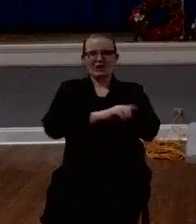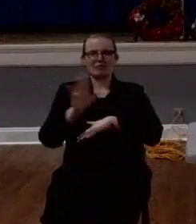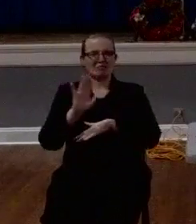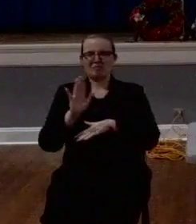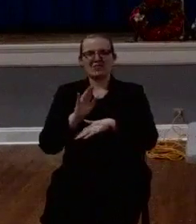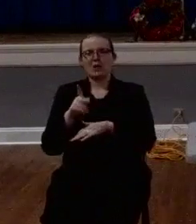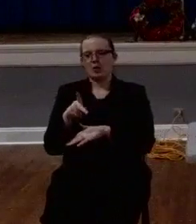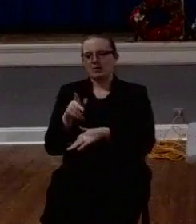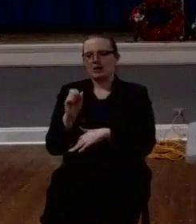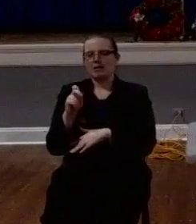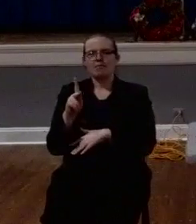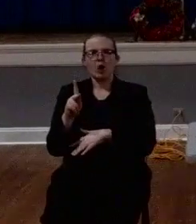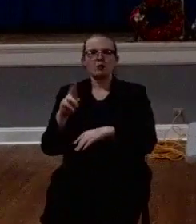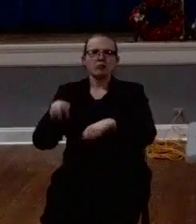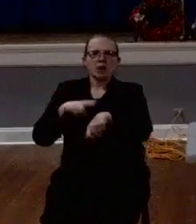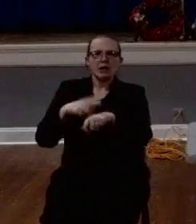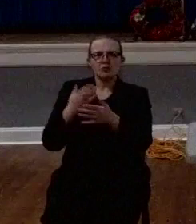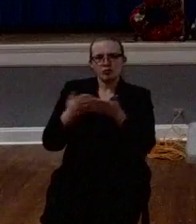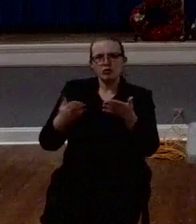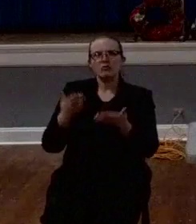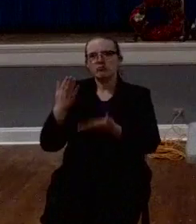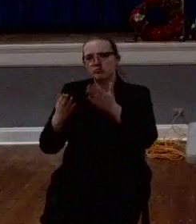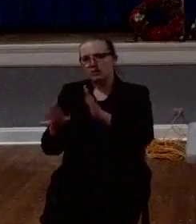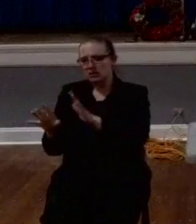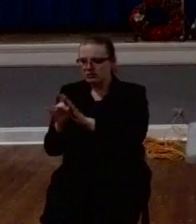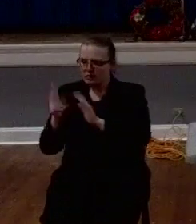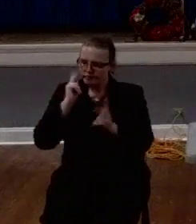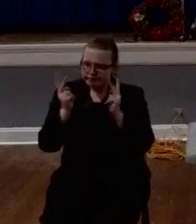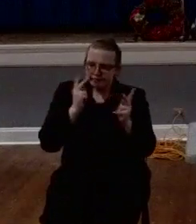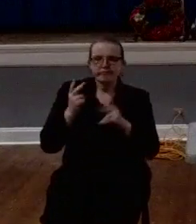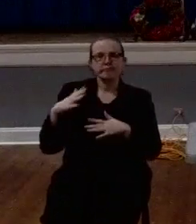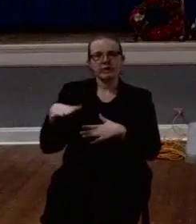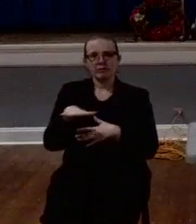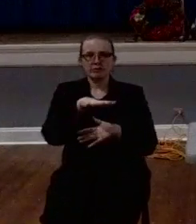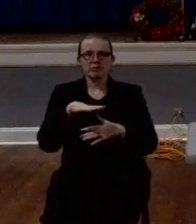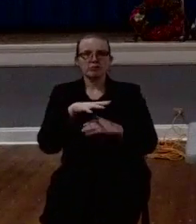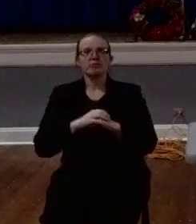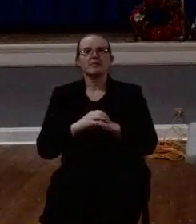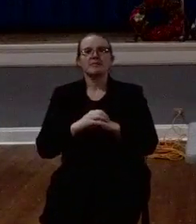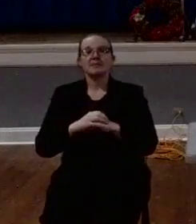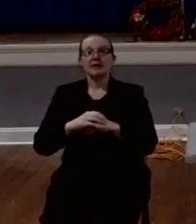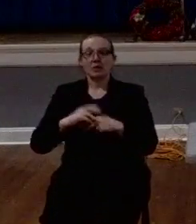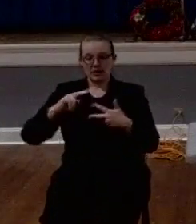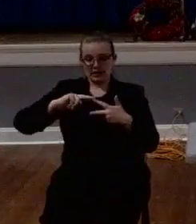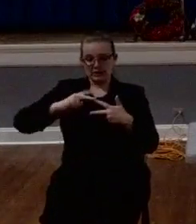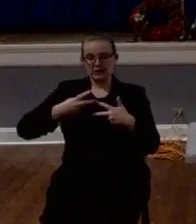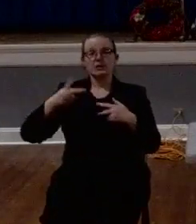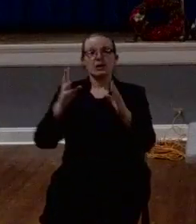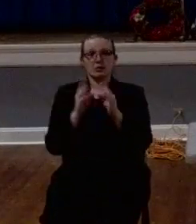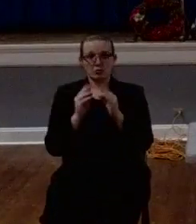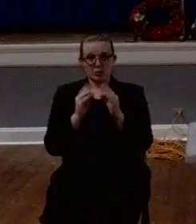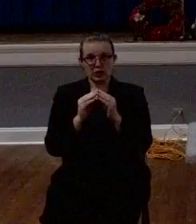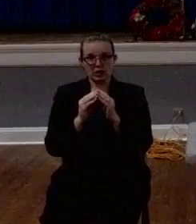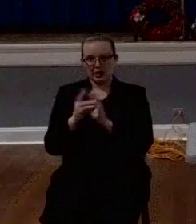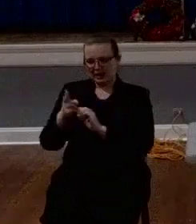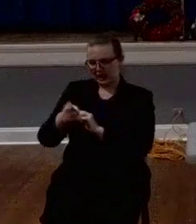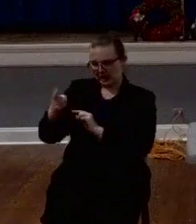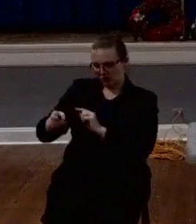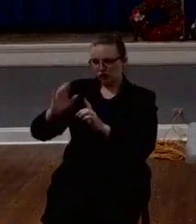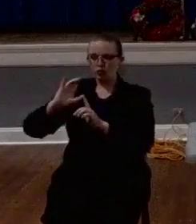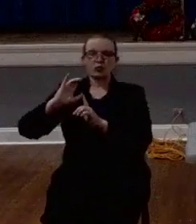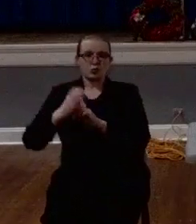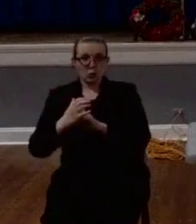and with the natural things that we might find. And again, in that second meeting, the history and